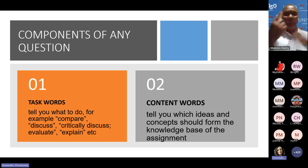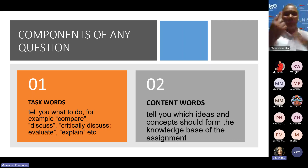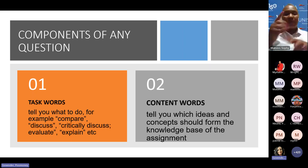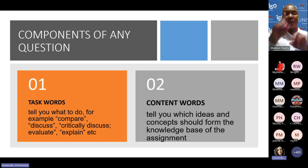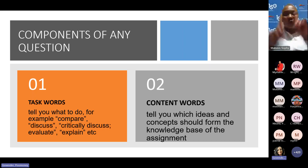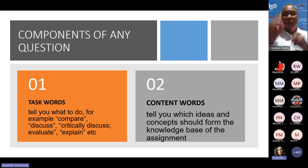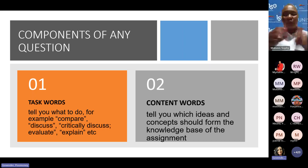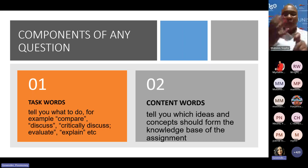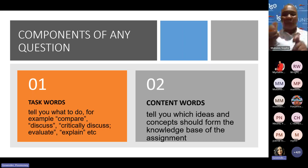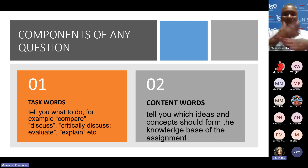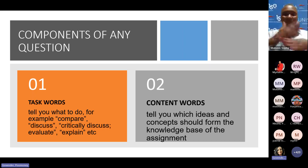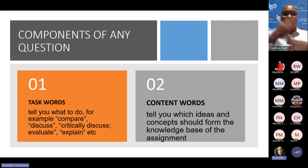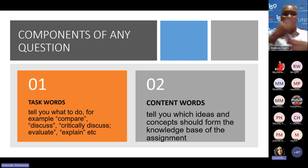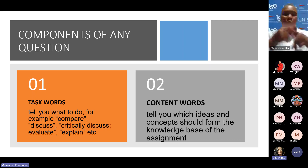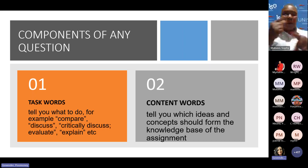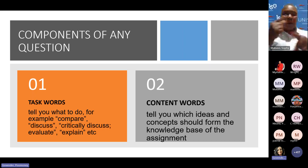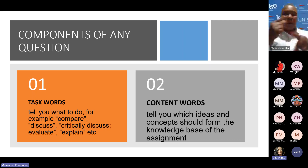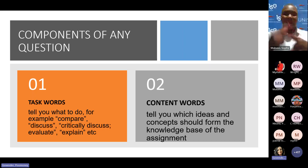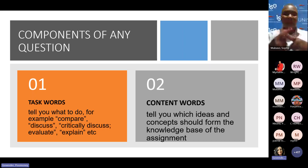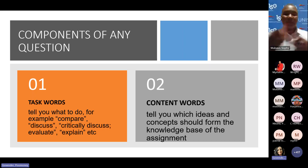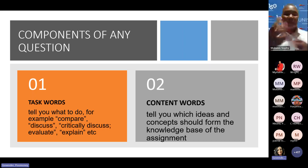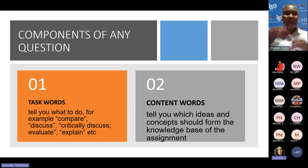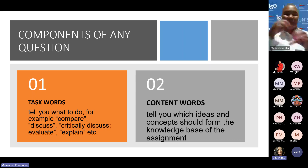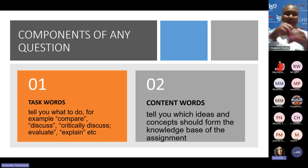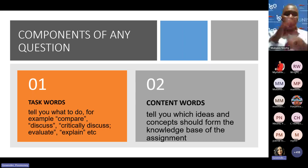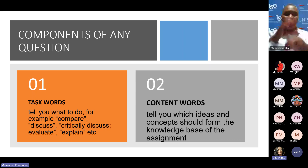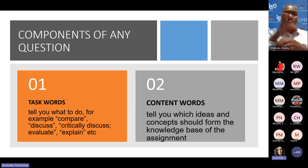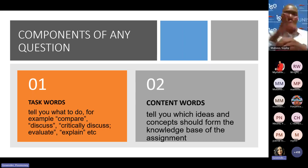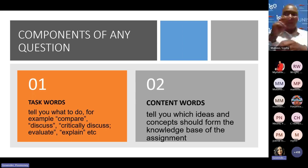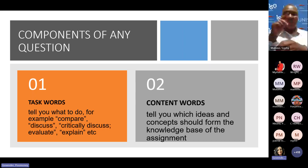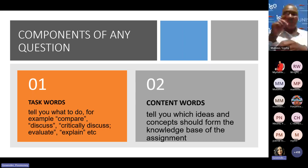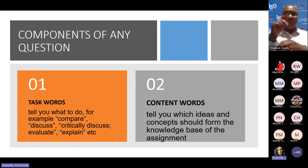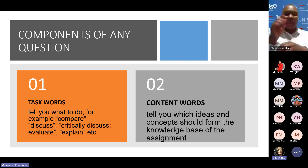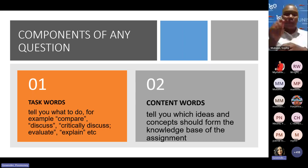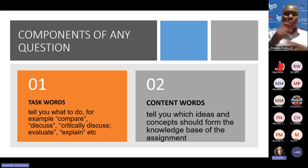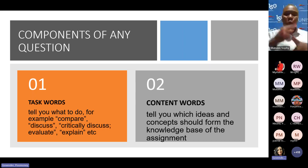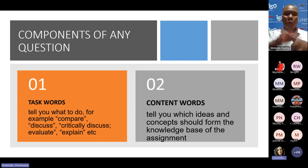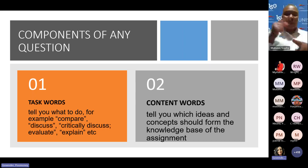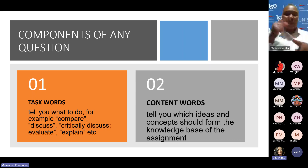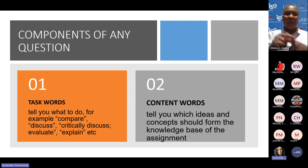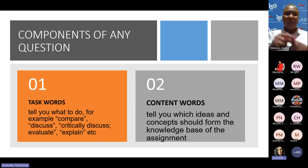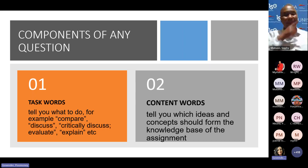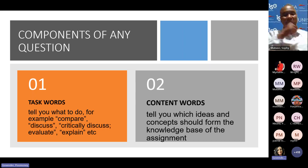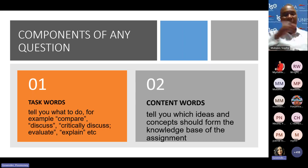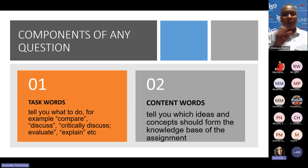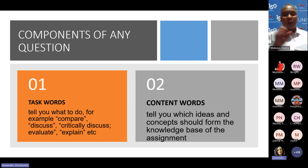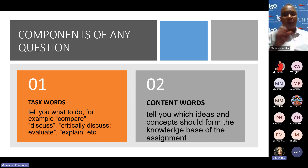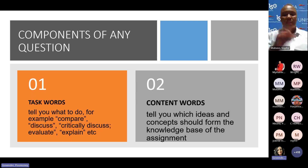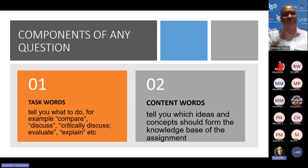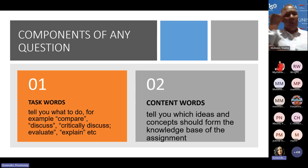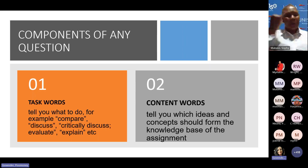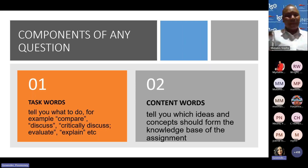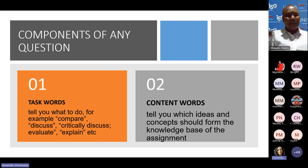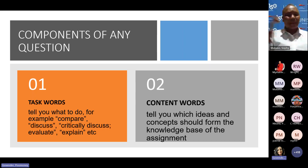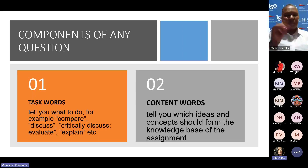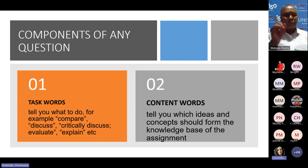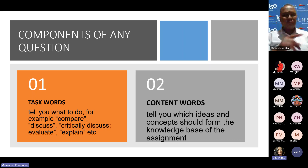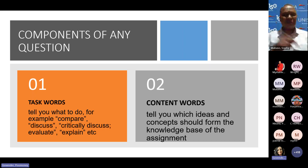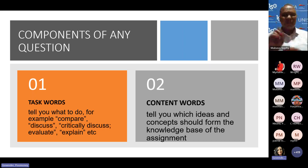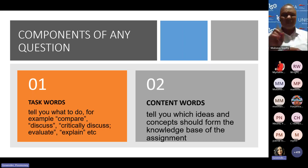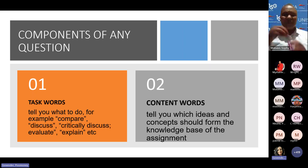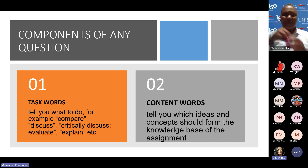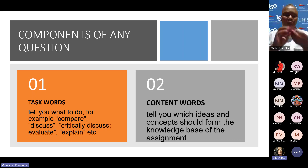have task word and content words, colleagues. Then the content words tell you which ideas and concepts should